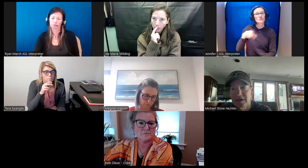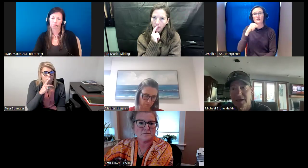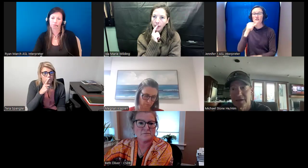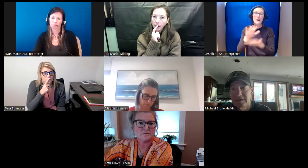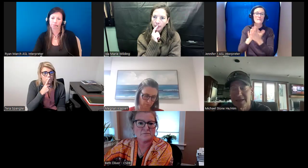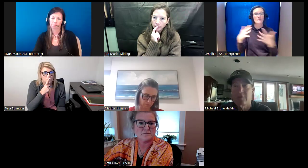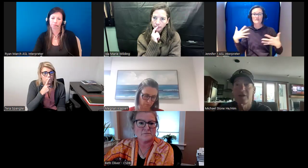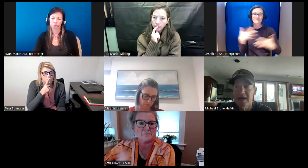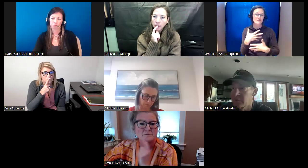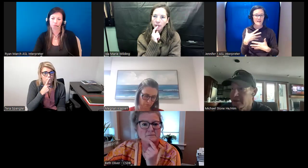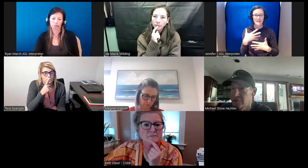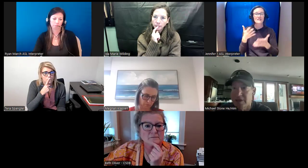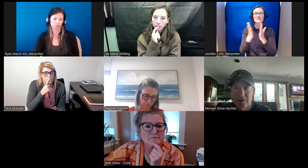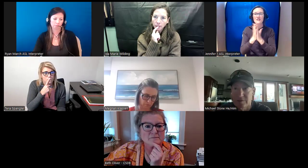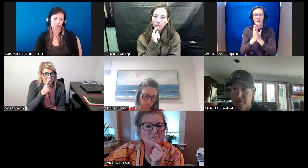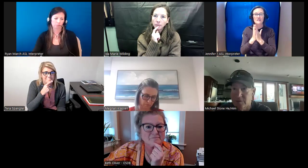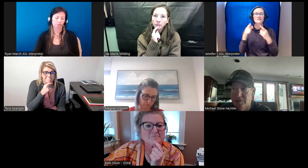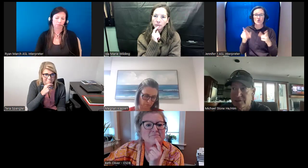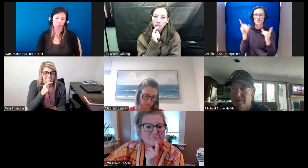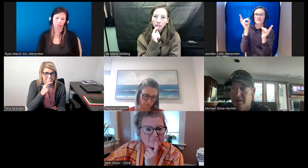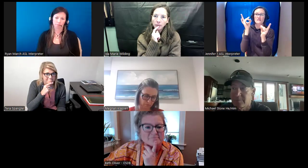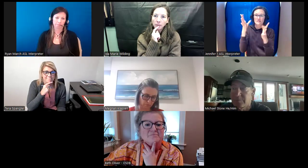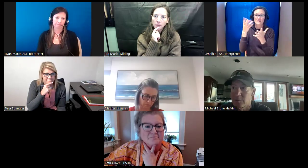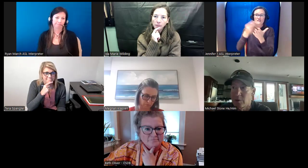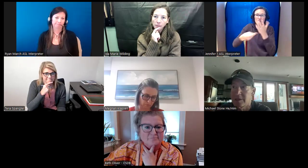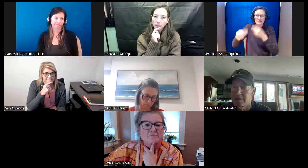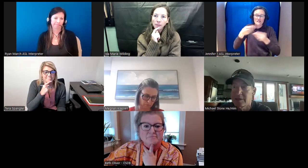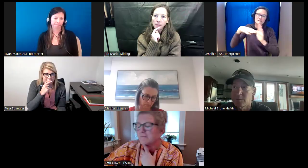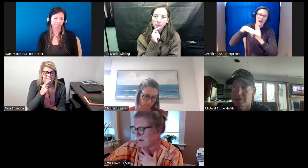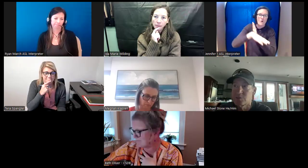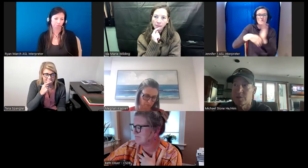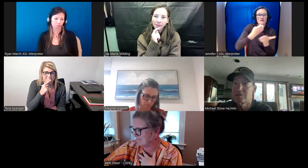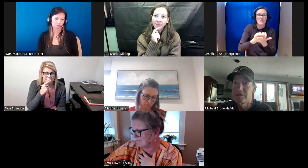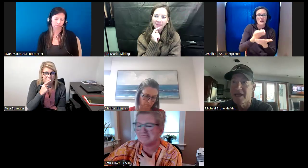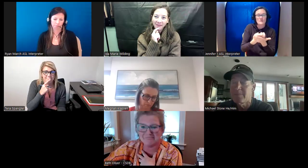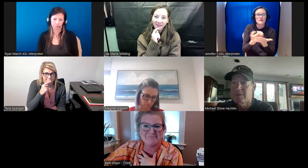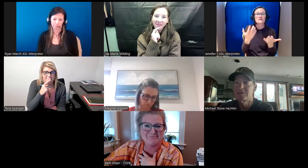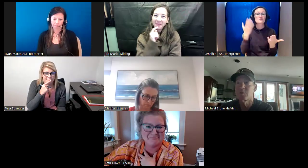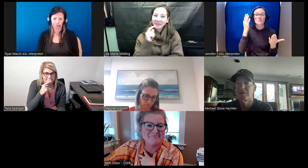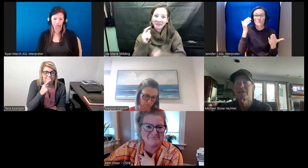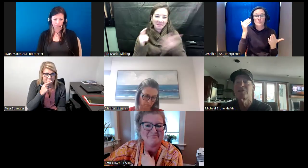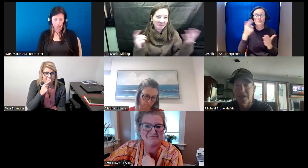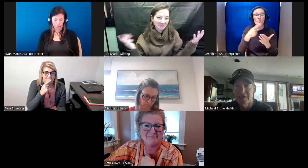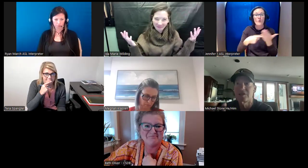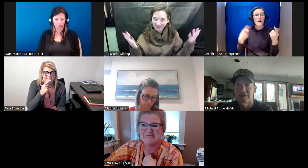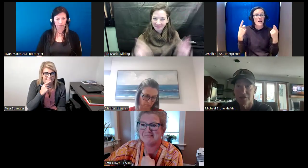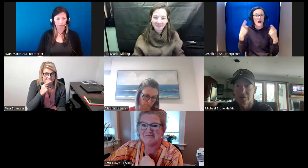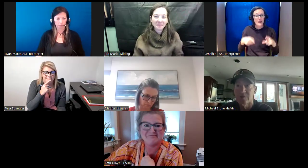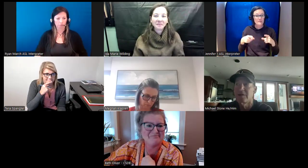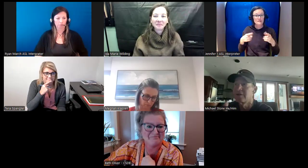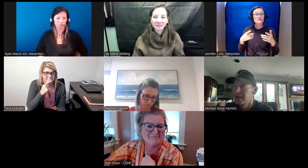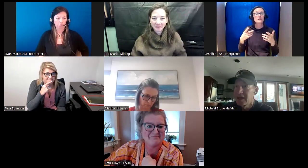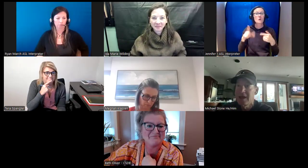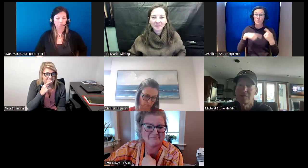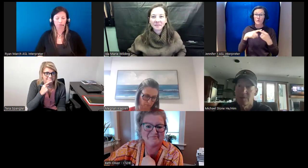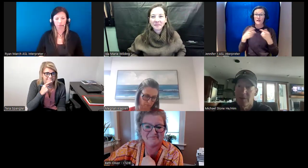during down economies or down situations. Because what's going to happen is when things change and things turn